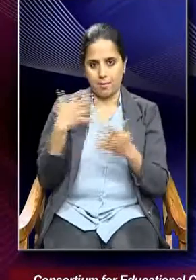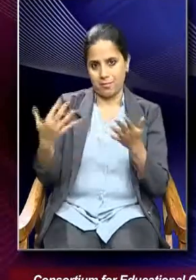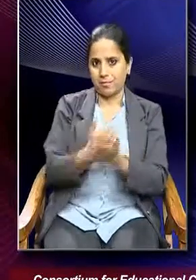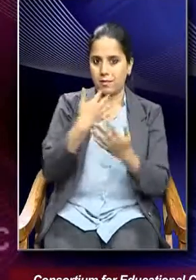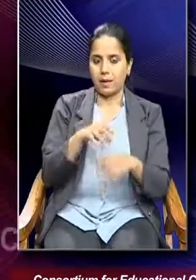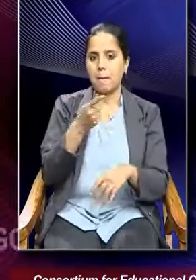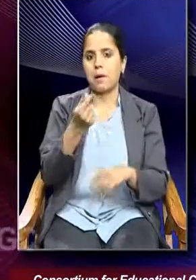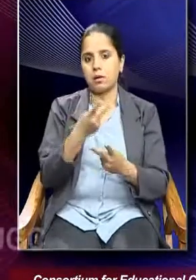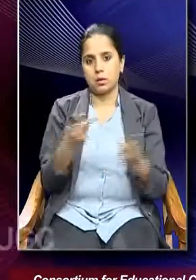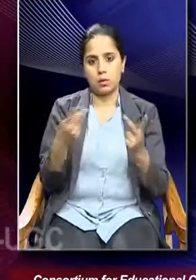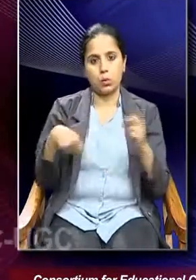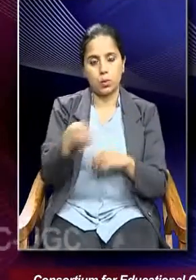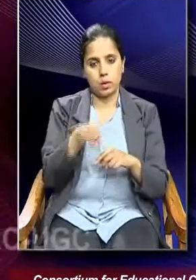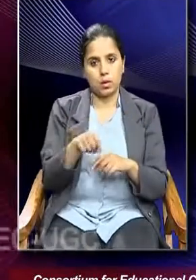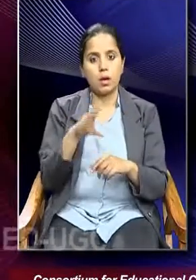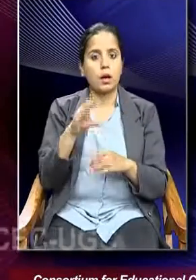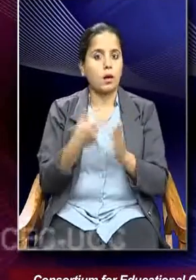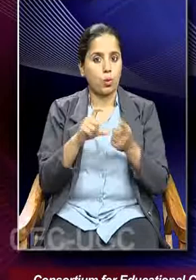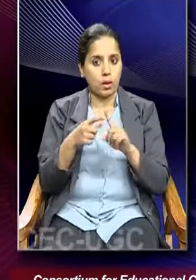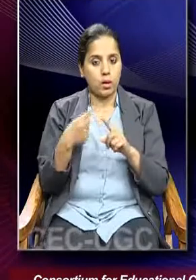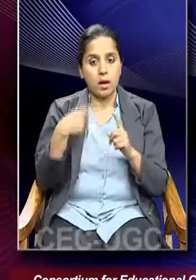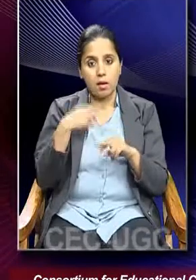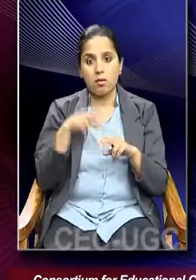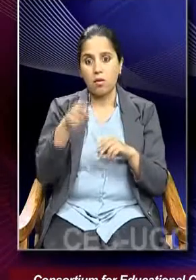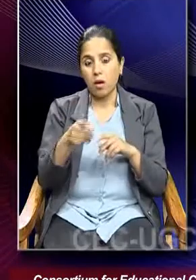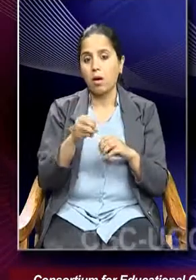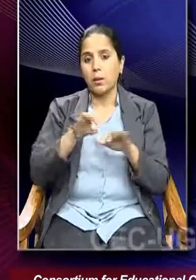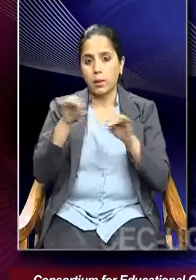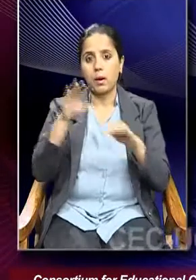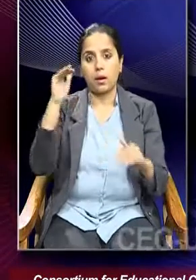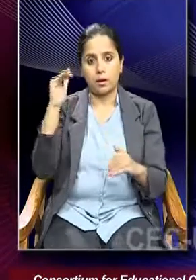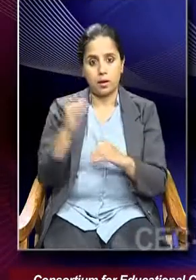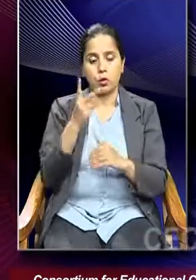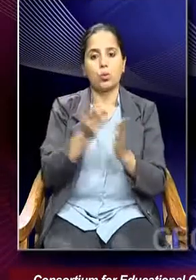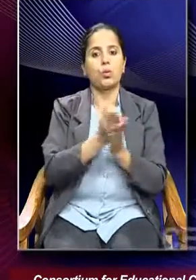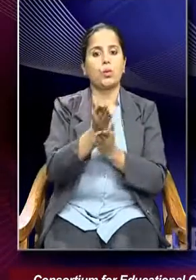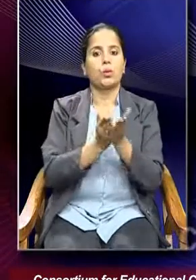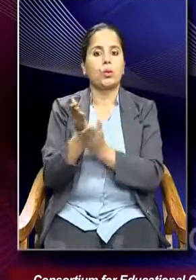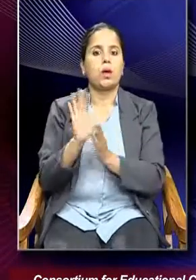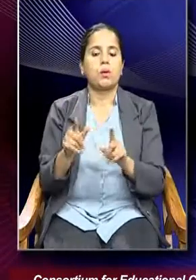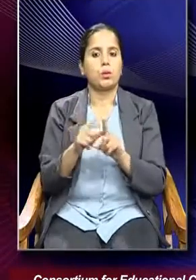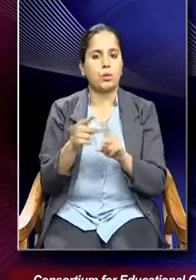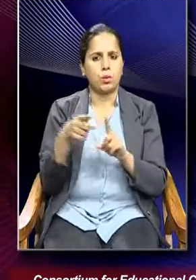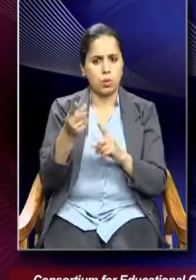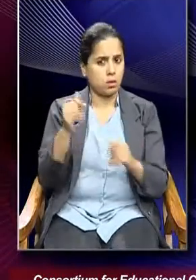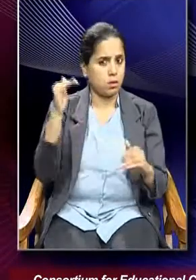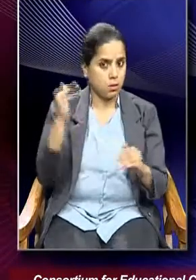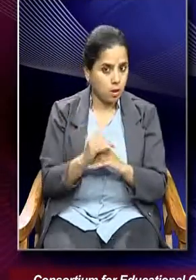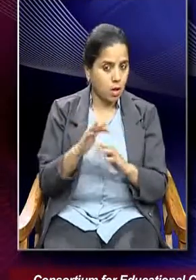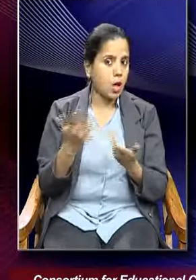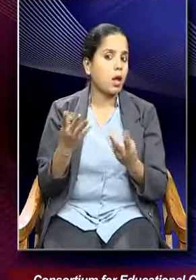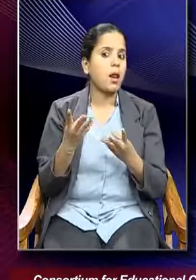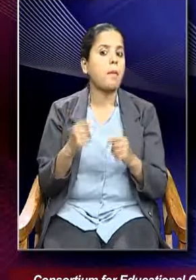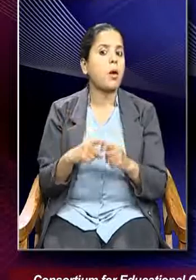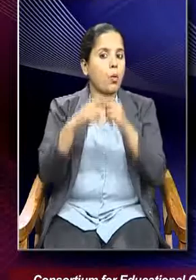credits, money, if you reduce emissions. So there are two ways of doing it. Either you reduce the quantity or